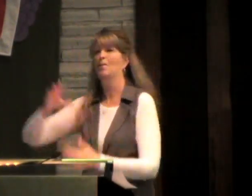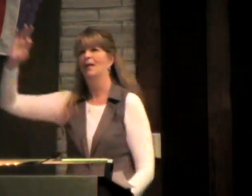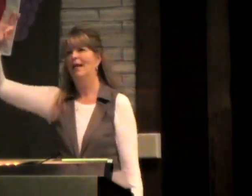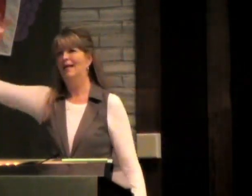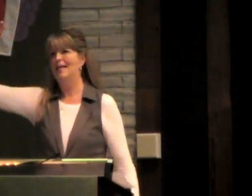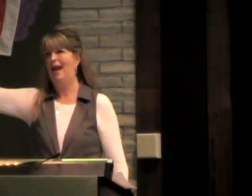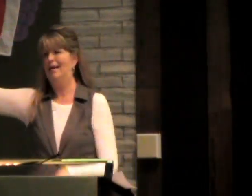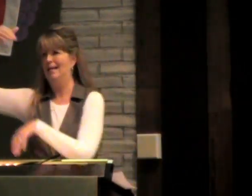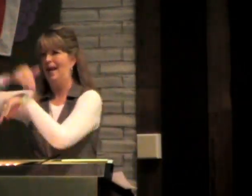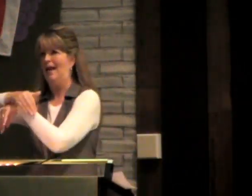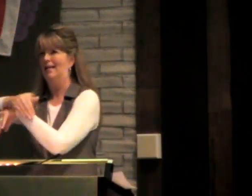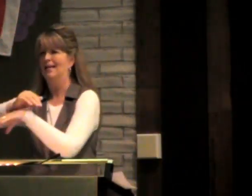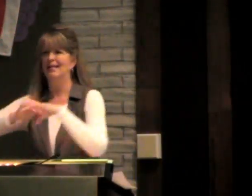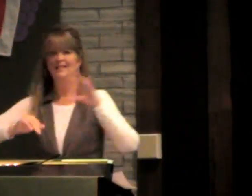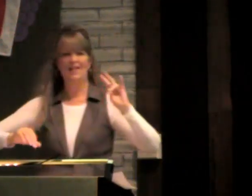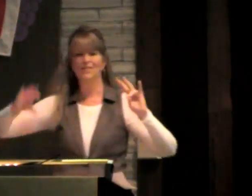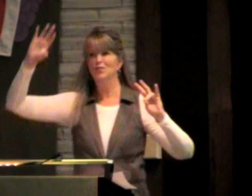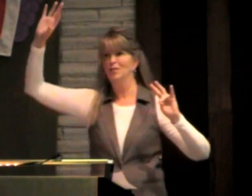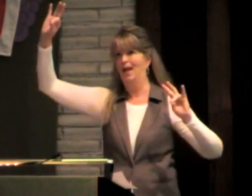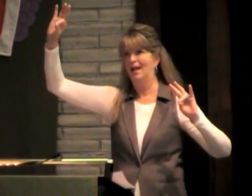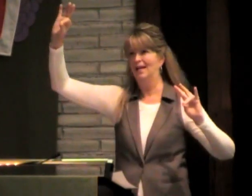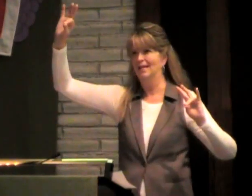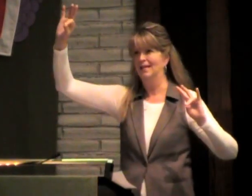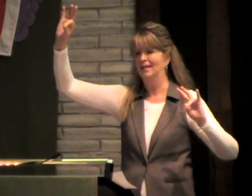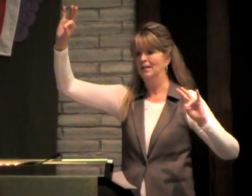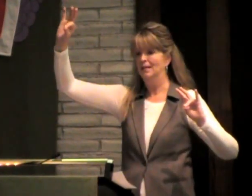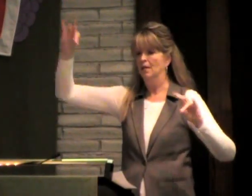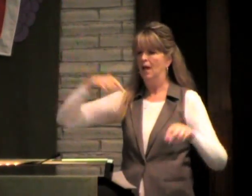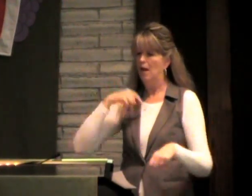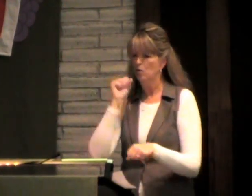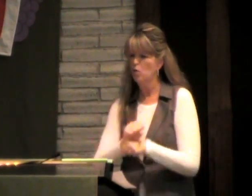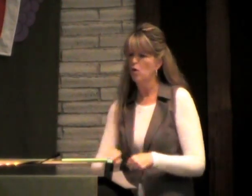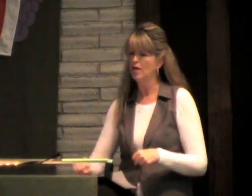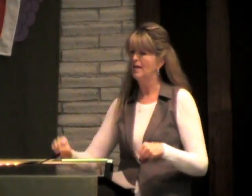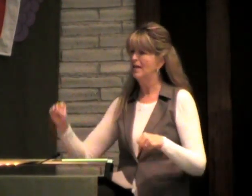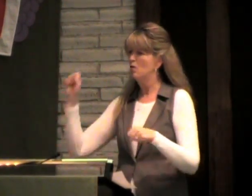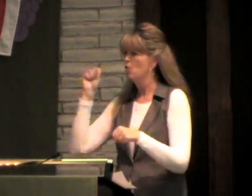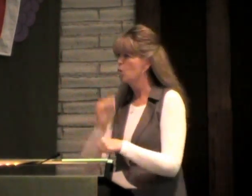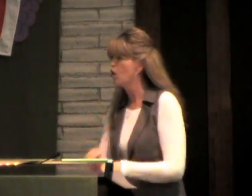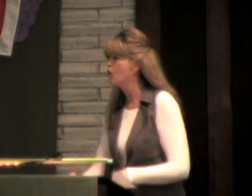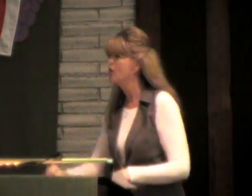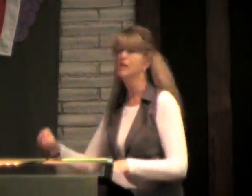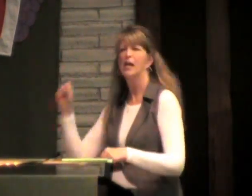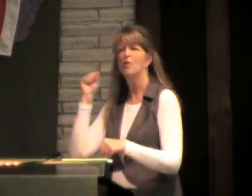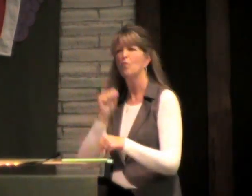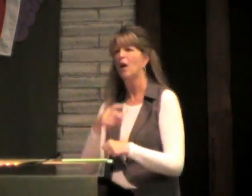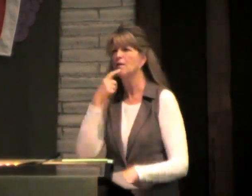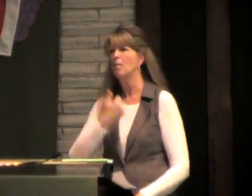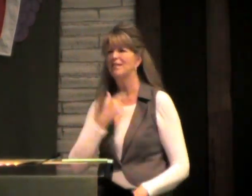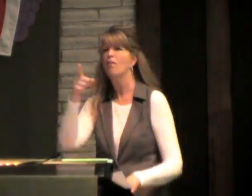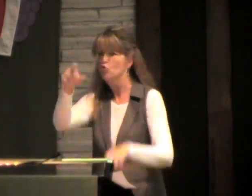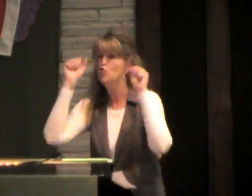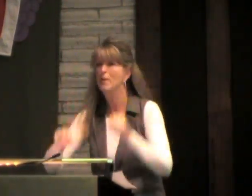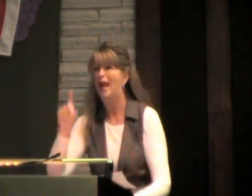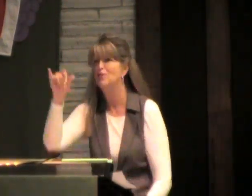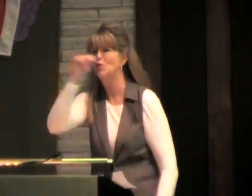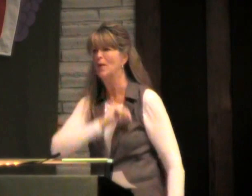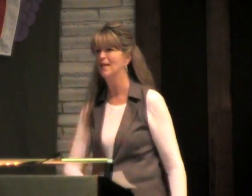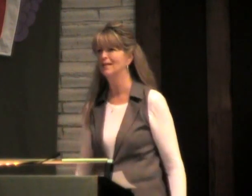morning, and then I stop at 9 at night. So I work from 7 a.m. to 9 p.m. And during